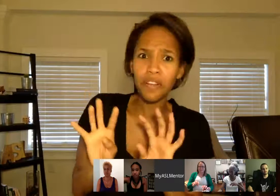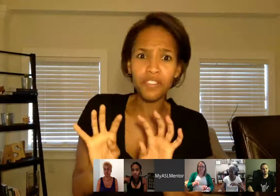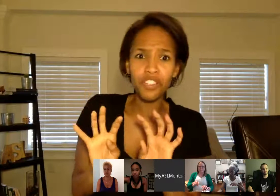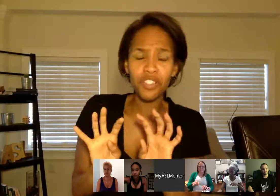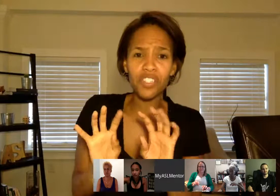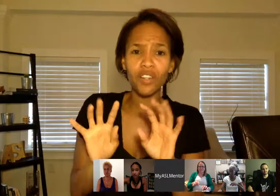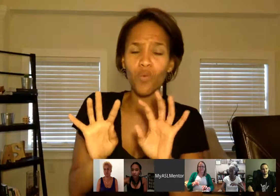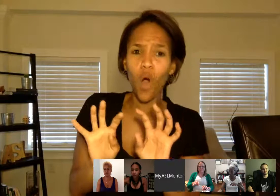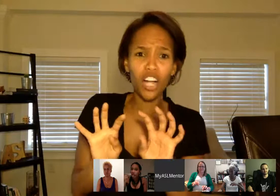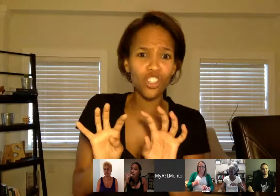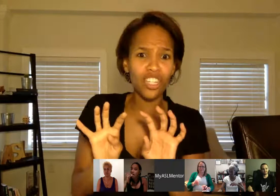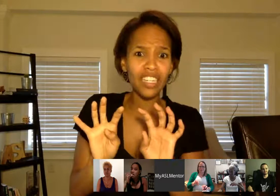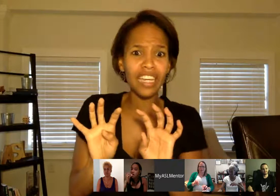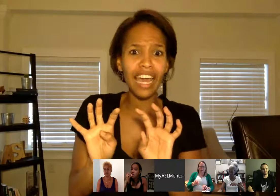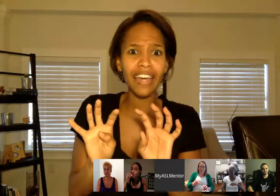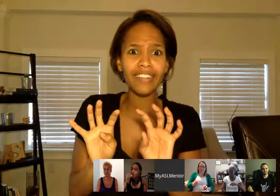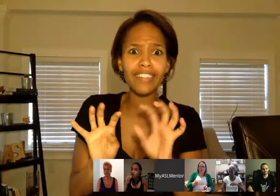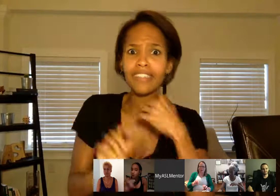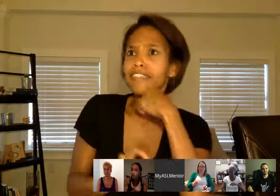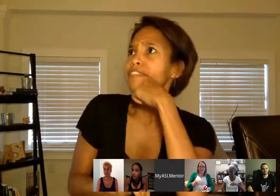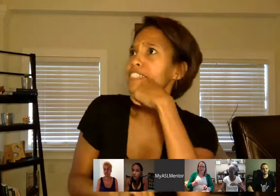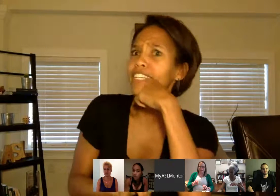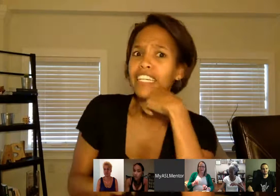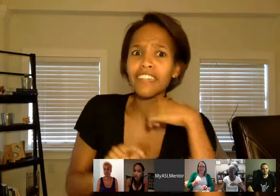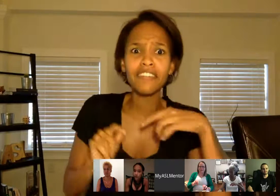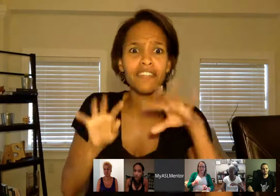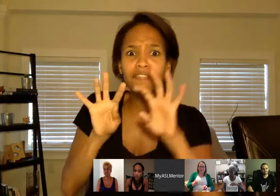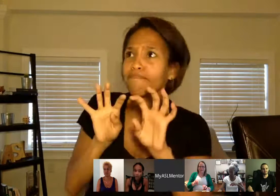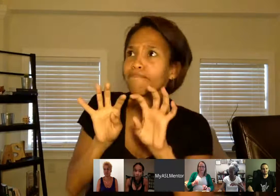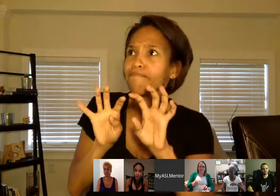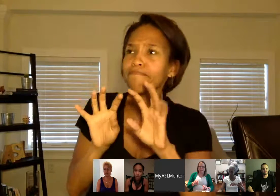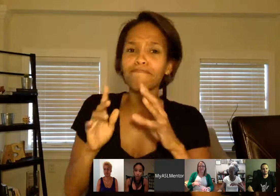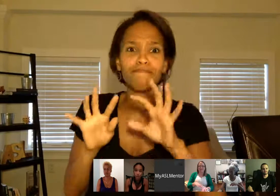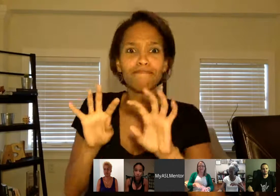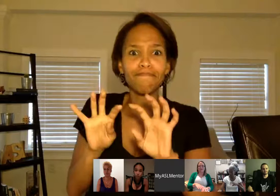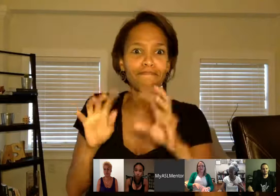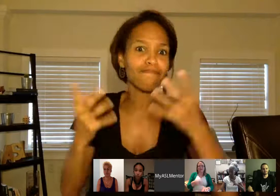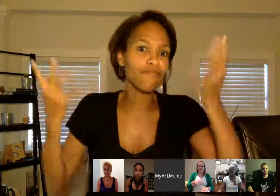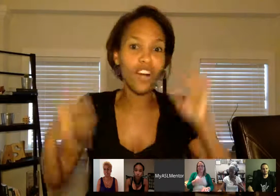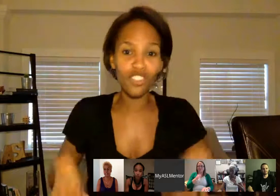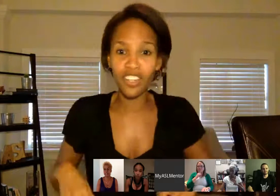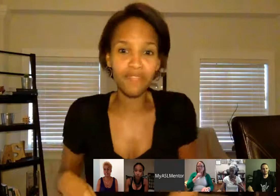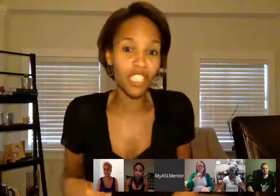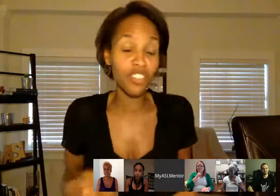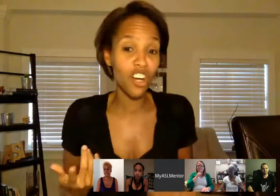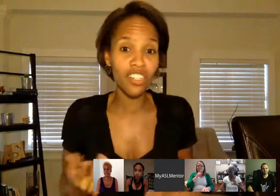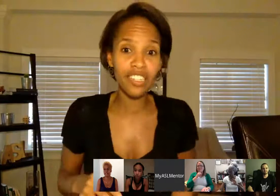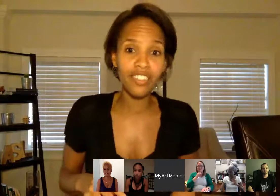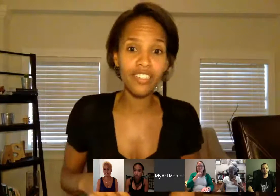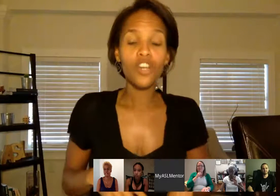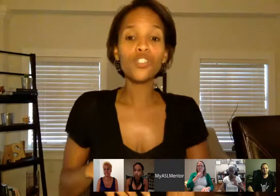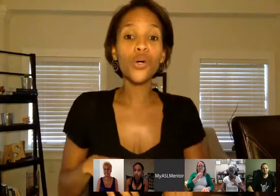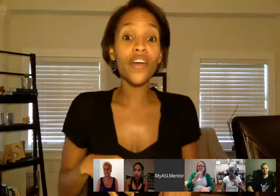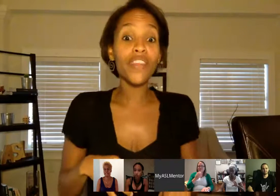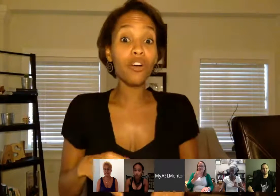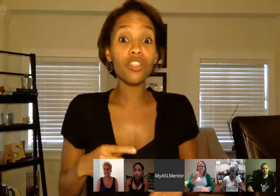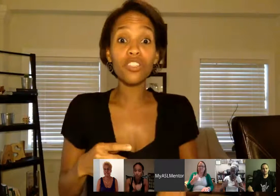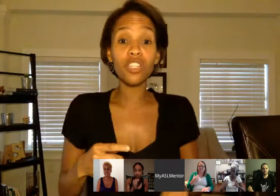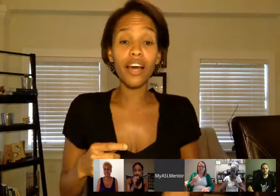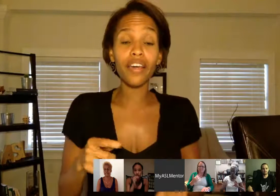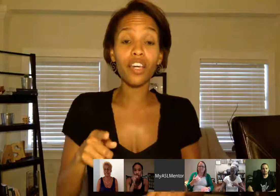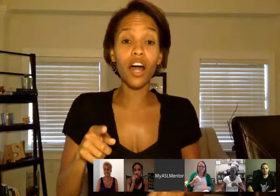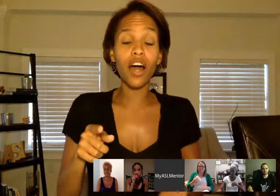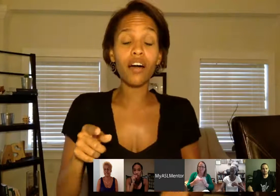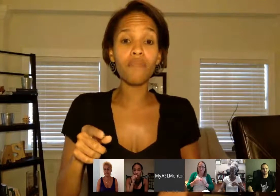Like just watching and sitting, watching. That's really all it is. So, and that would